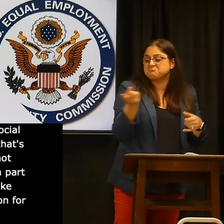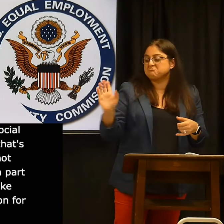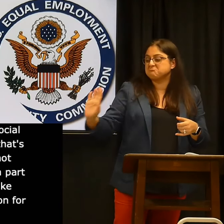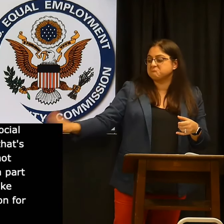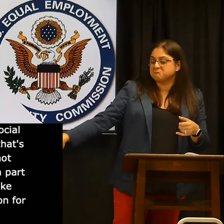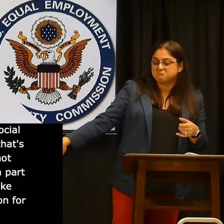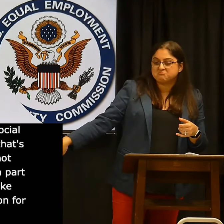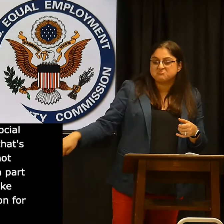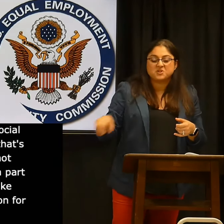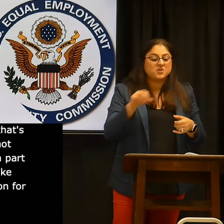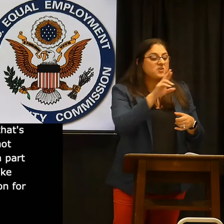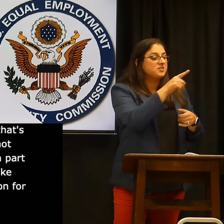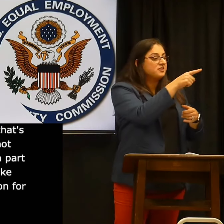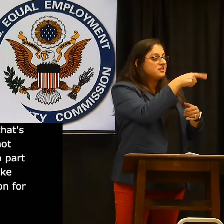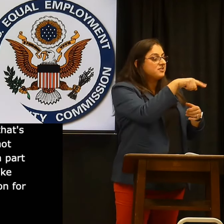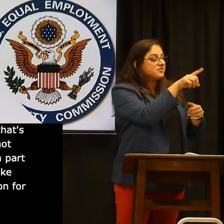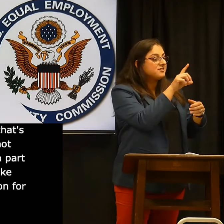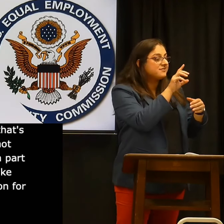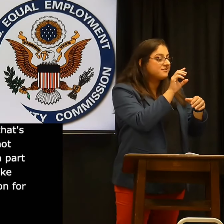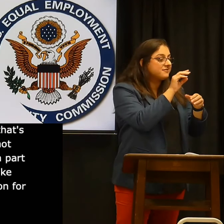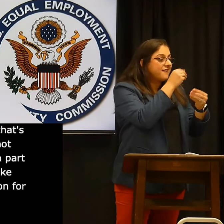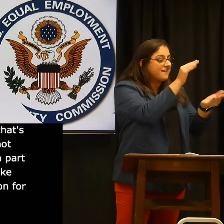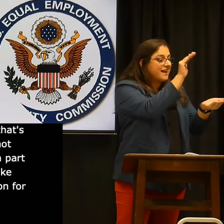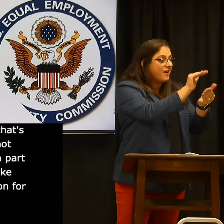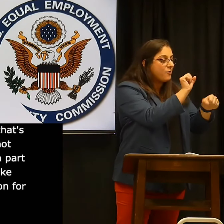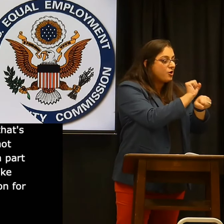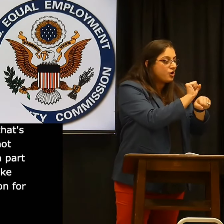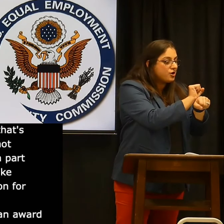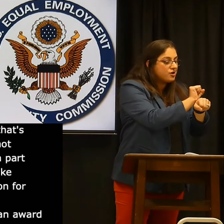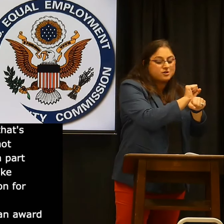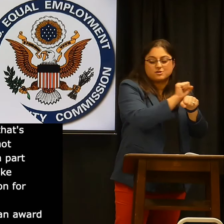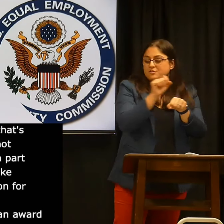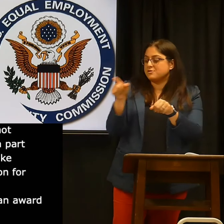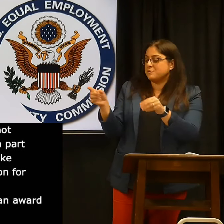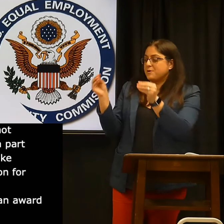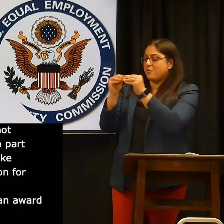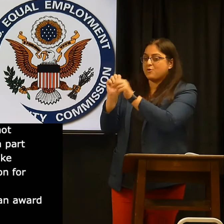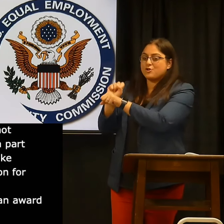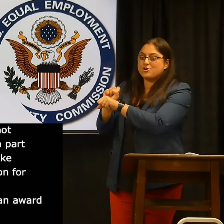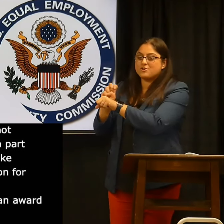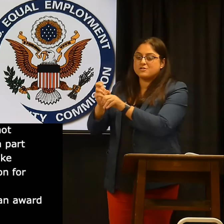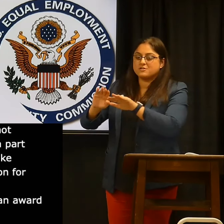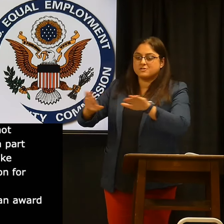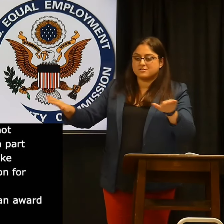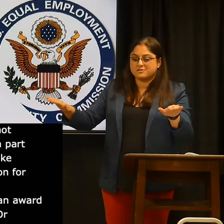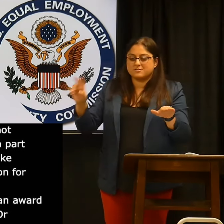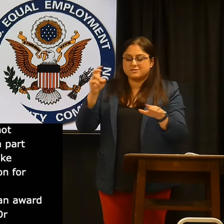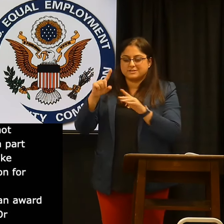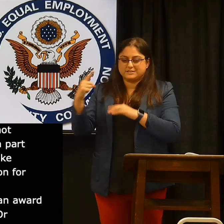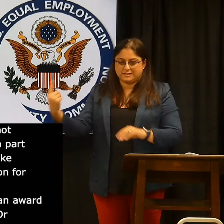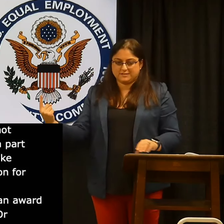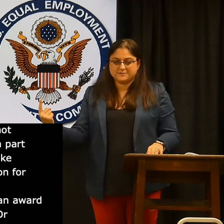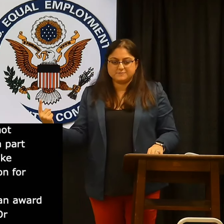gets an award and we say, oh, the deaf person doesn't need that. Or maybe give the hearing person more work